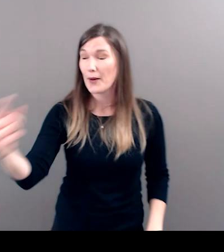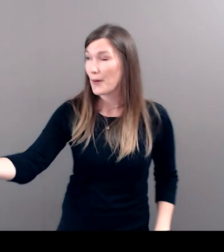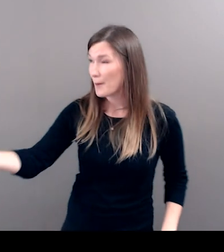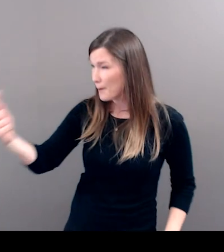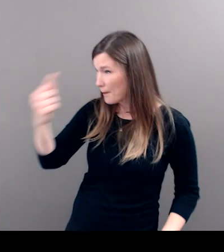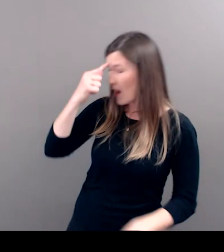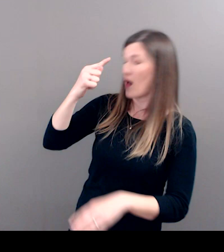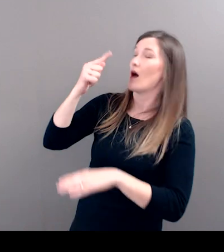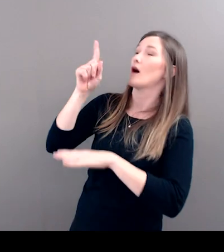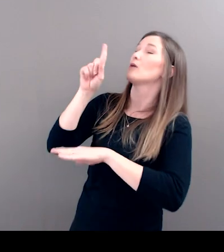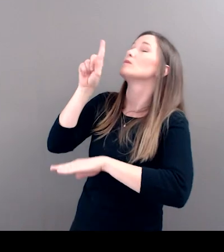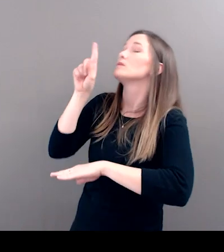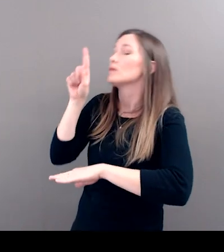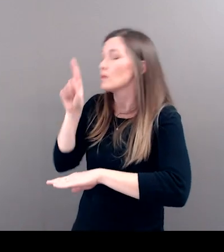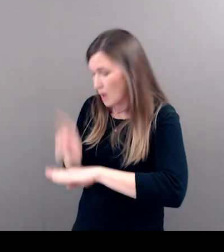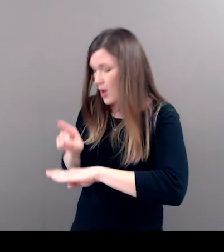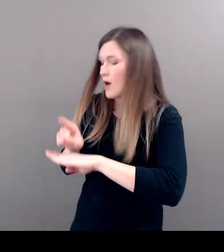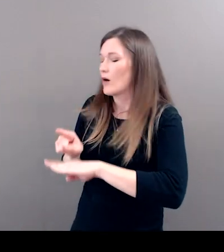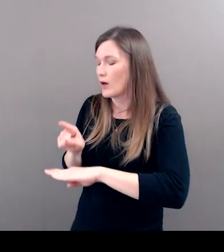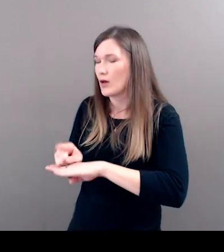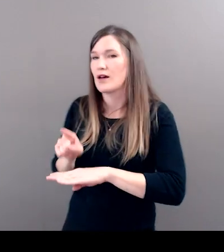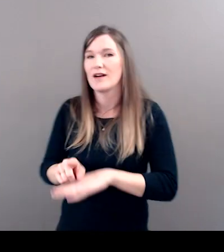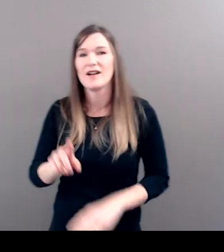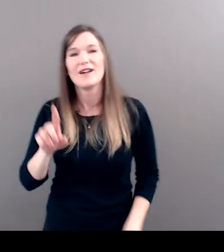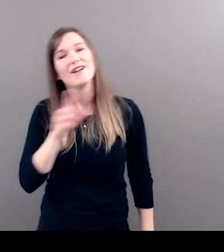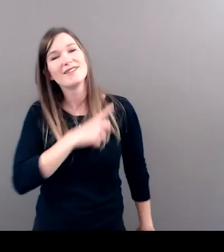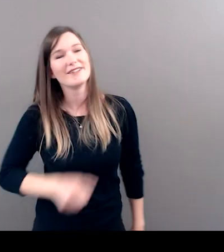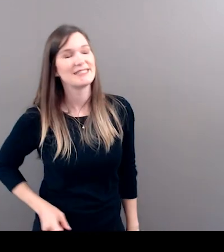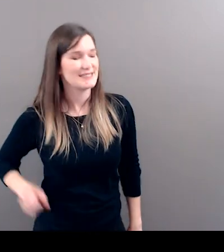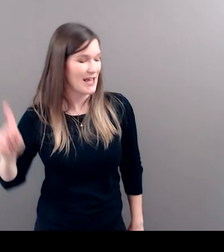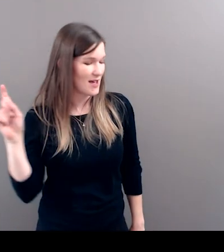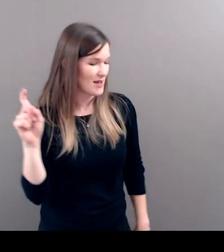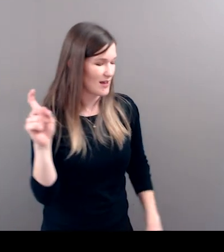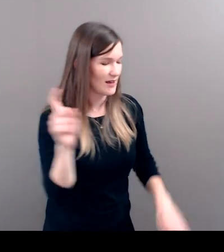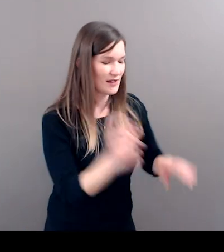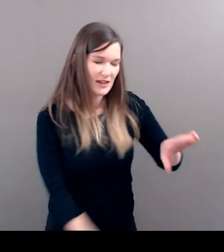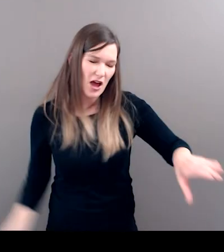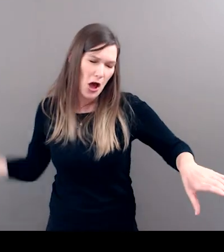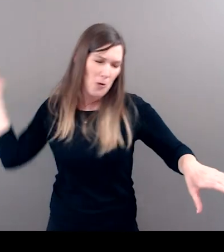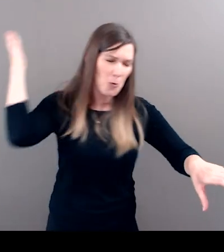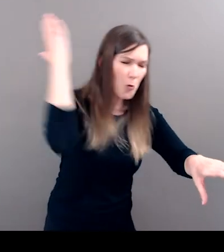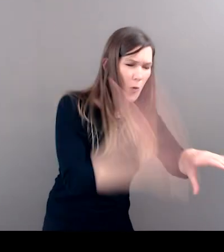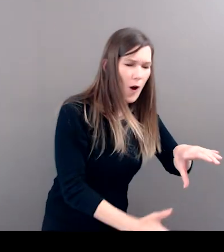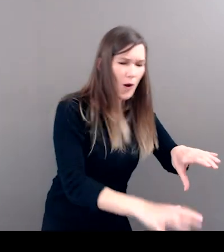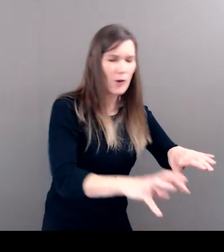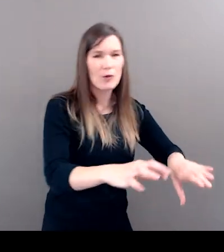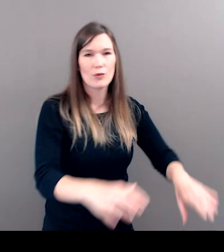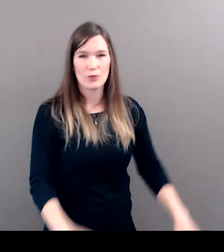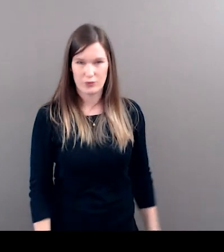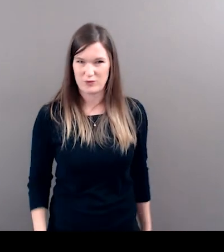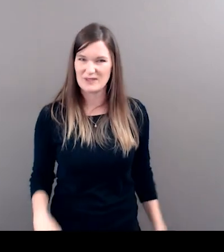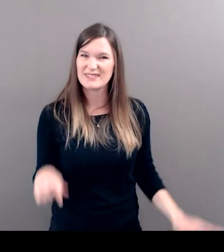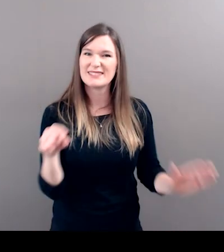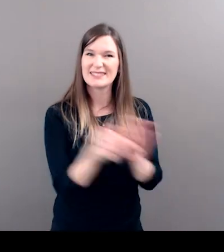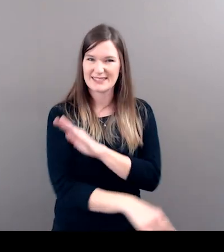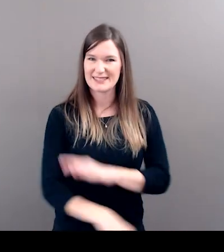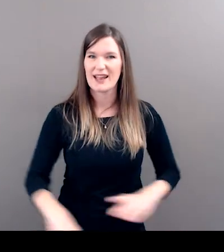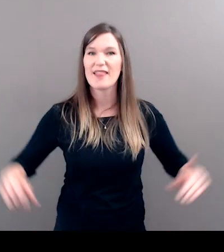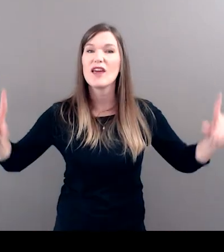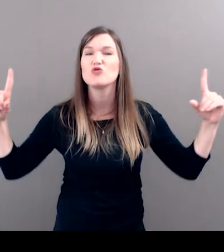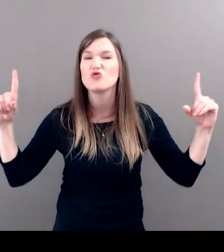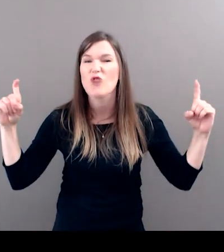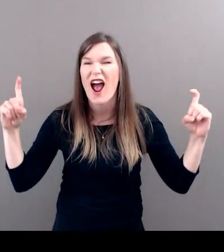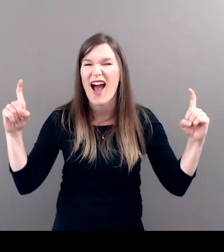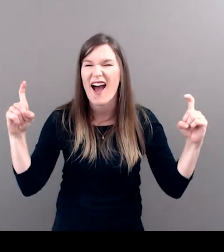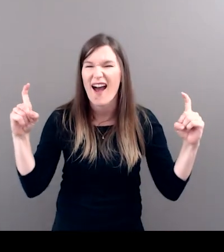earth. And David prevailed over the Philistine with a sling of the stone and struck the Philistine and killed him. David ran. They ran at each other. And David